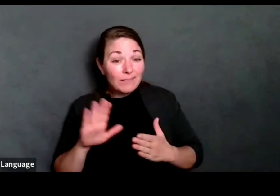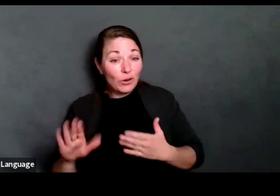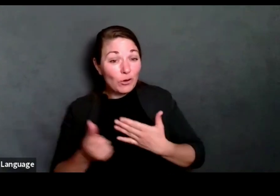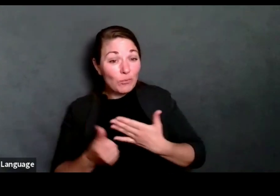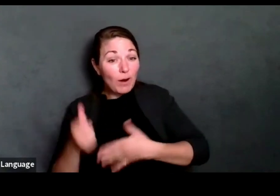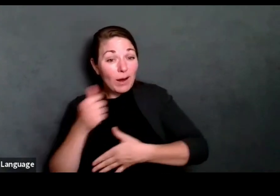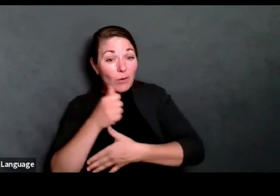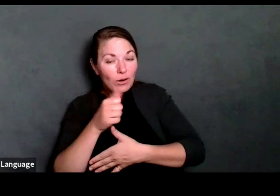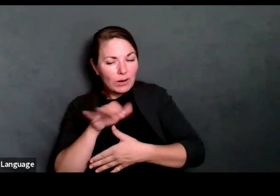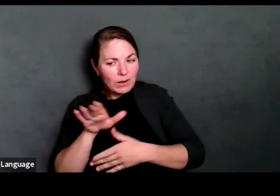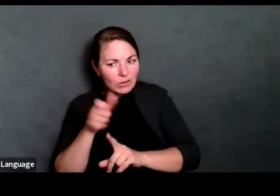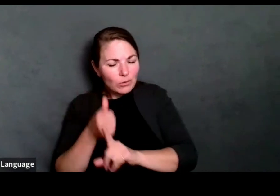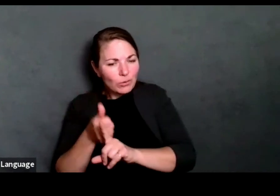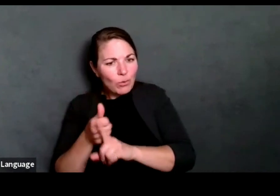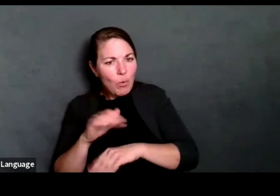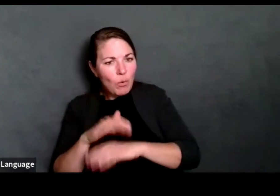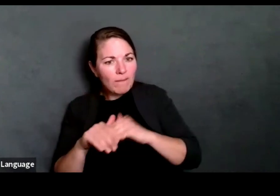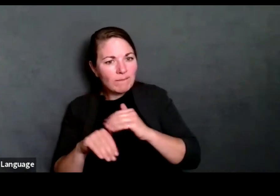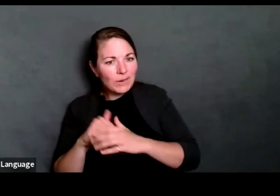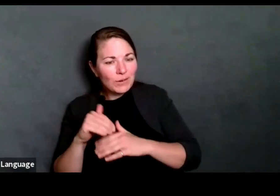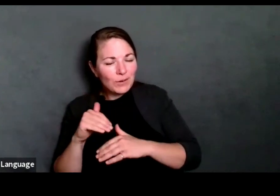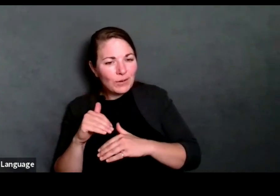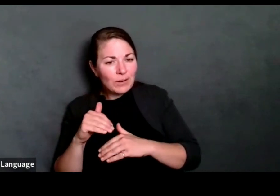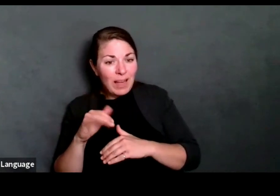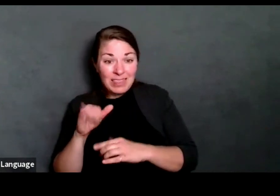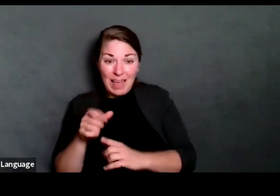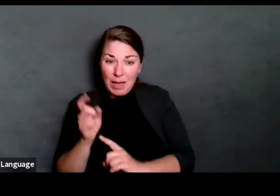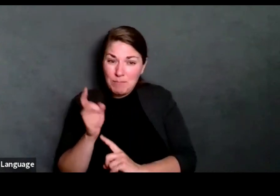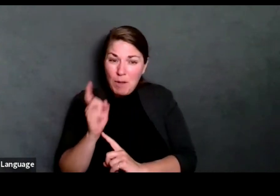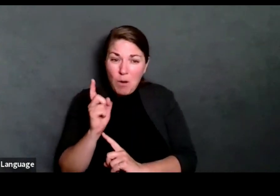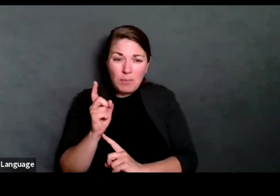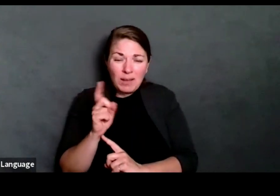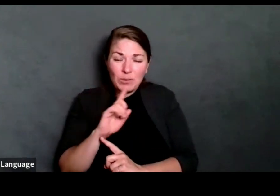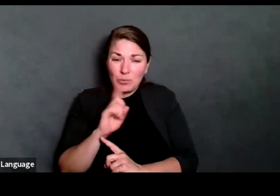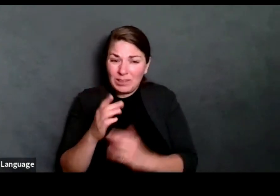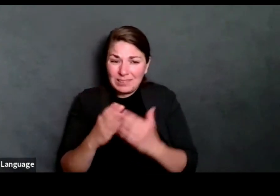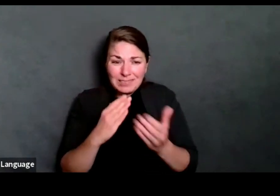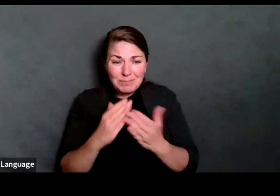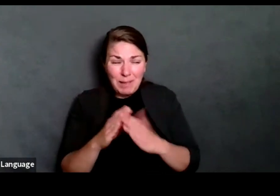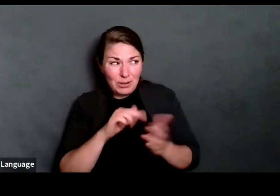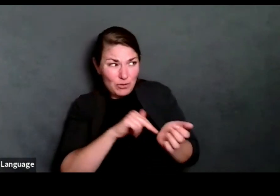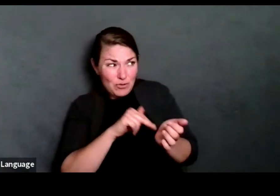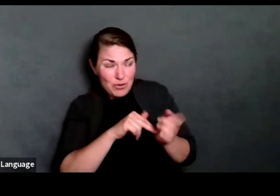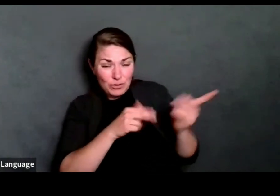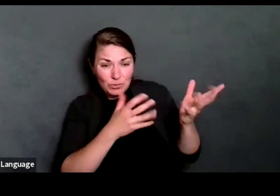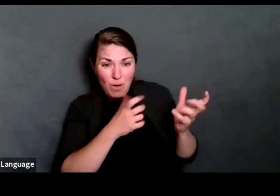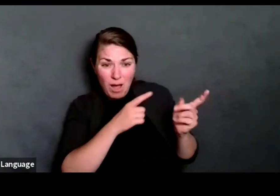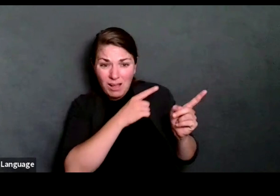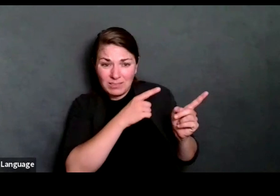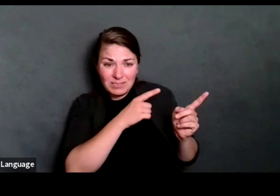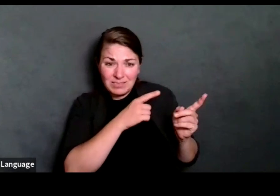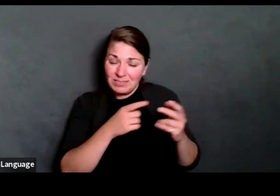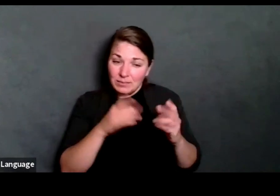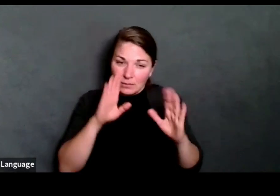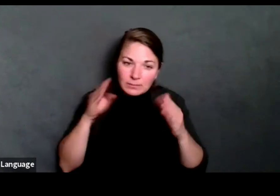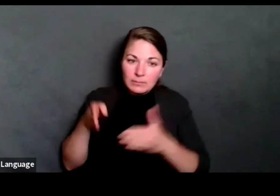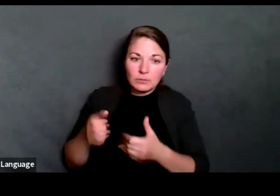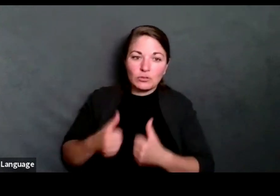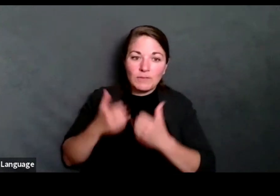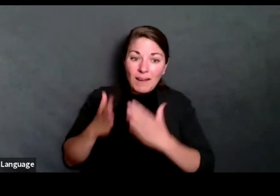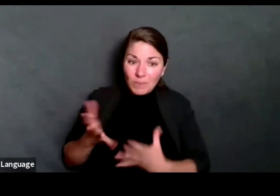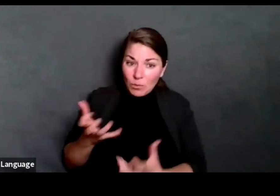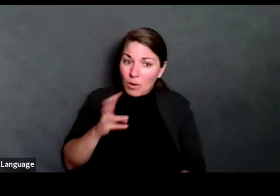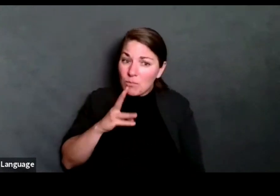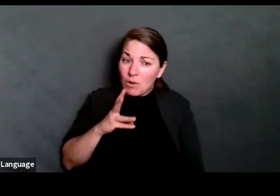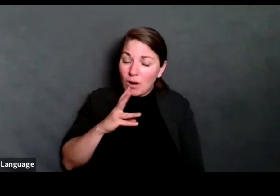comfort. And in that moment, all that matters is what the survivor says she needs. So a neutral way to have that